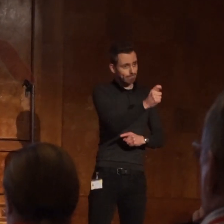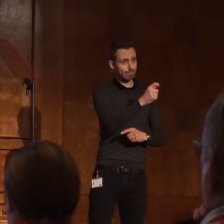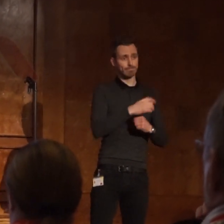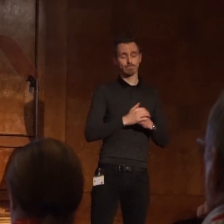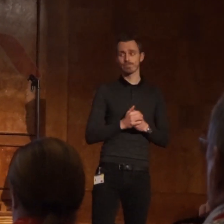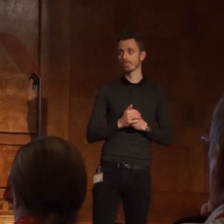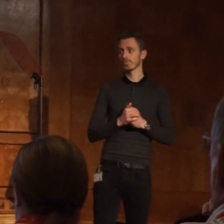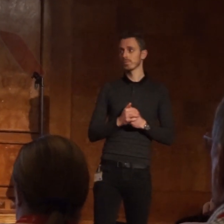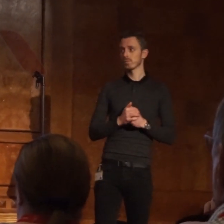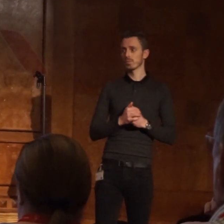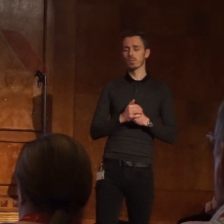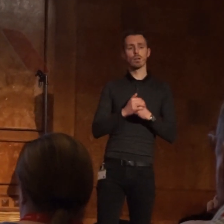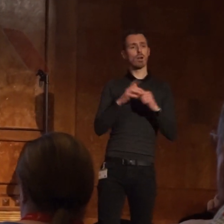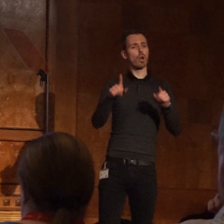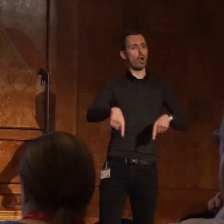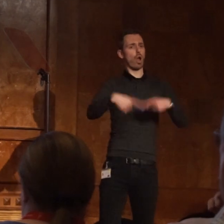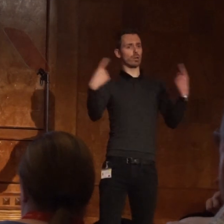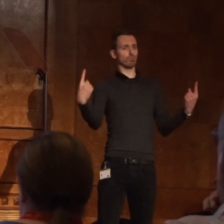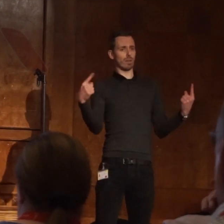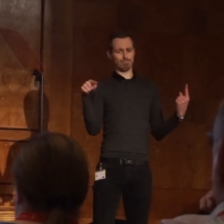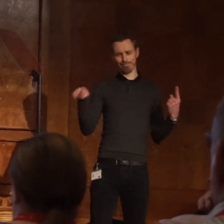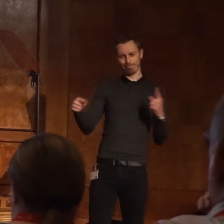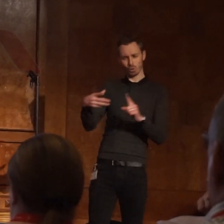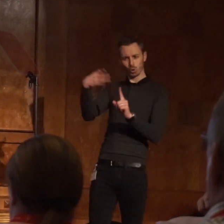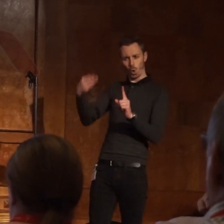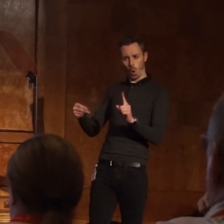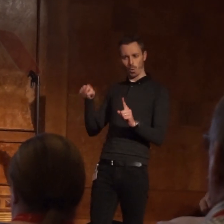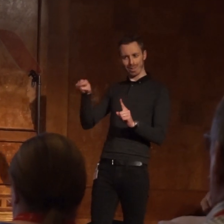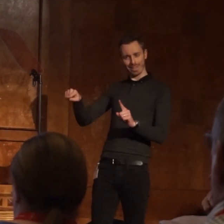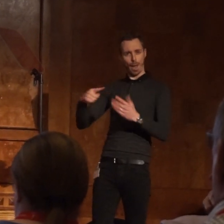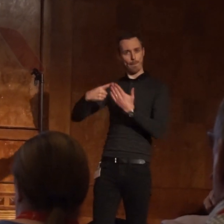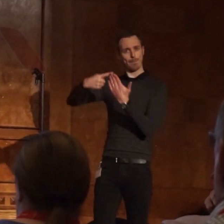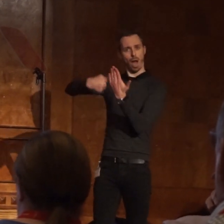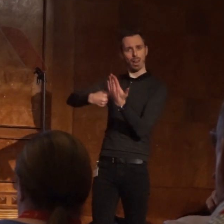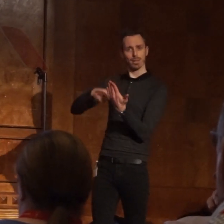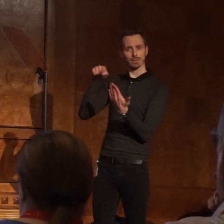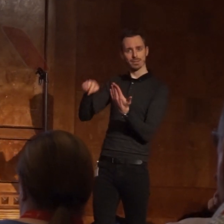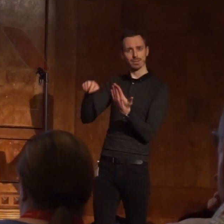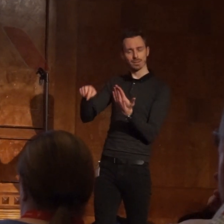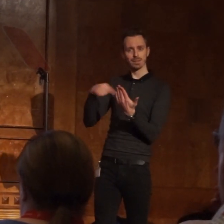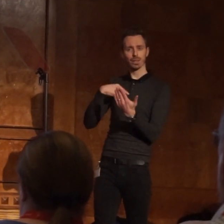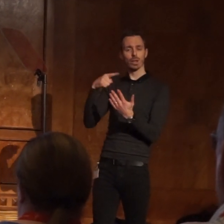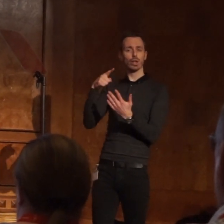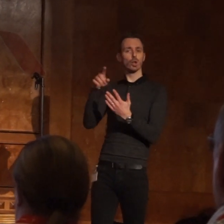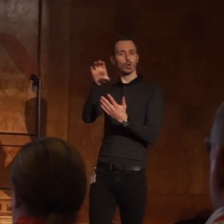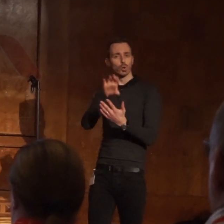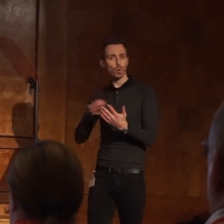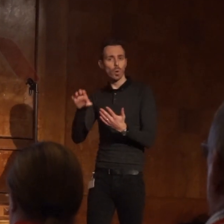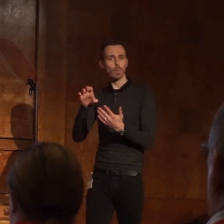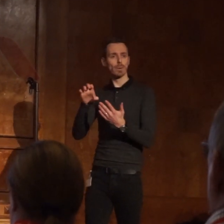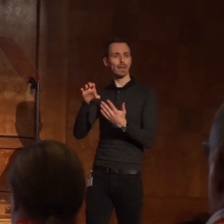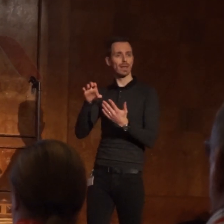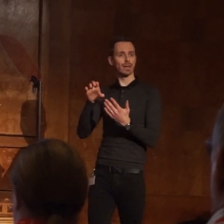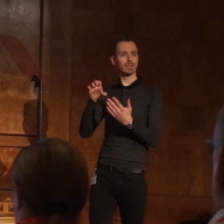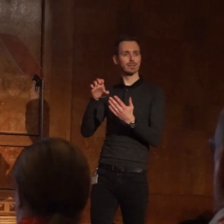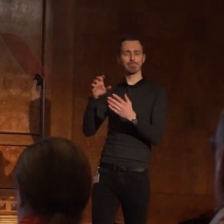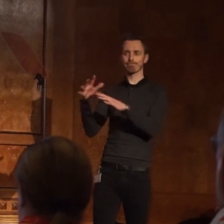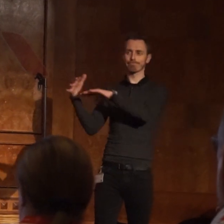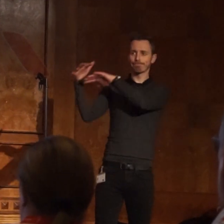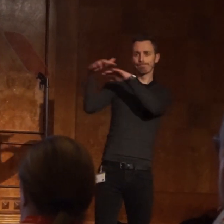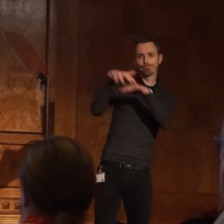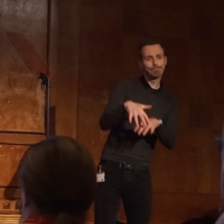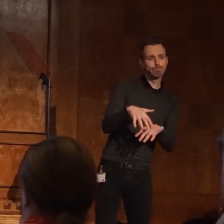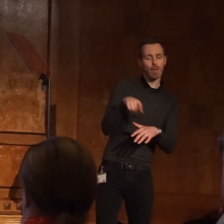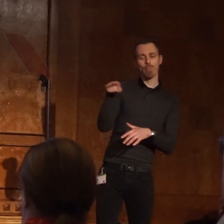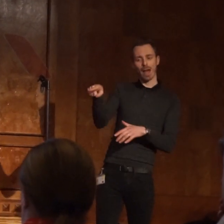In contrast, the Tories' policy of using European Union nationals living in Britain as a Brexit